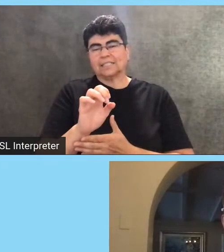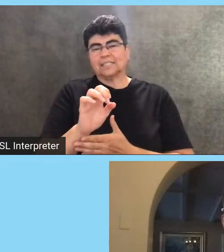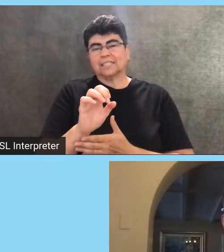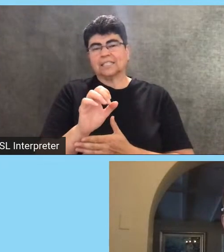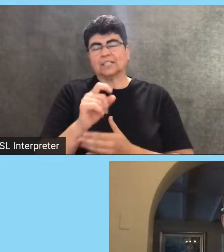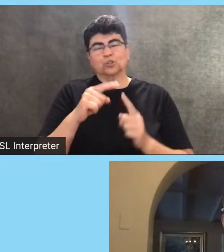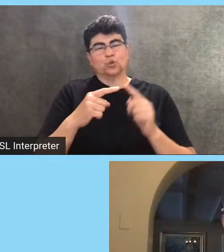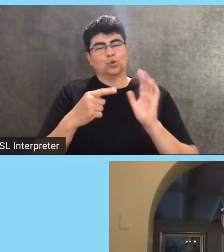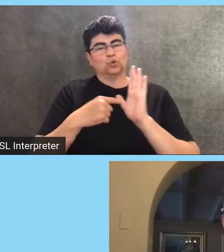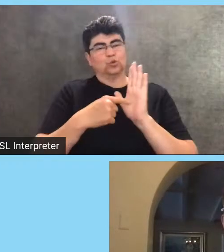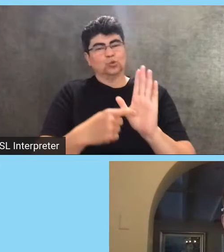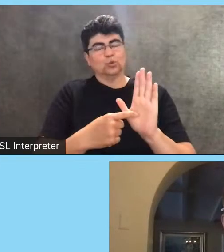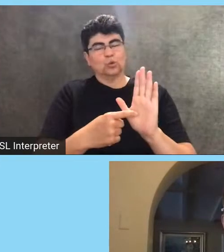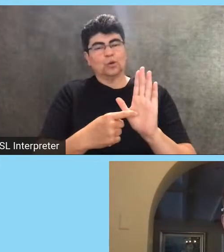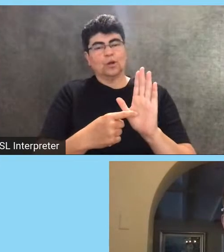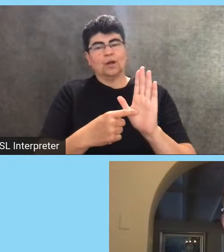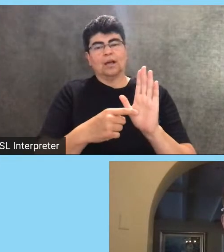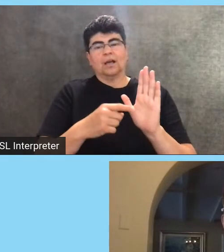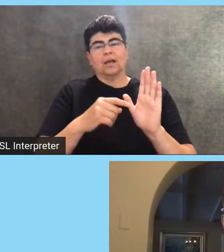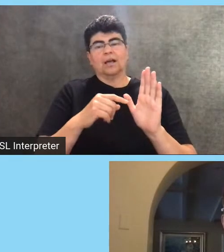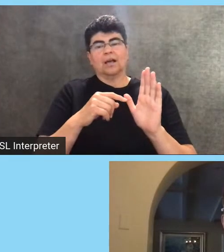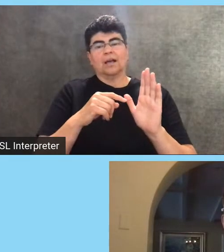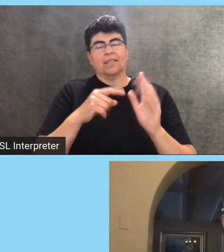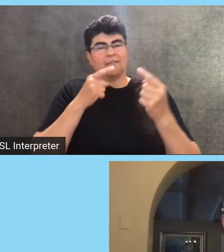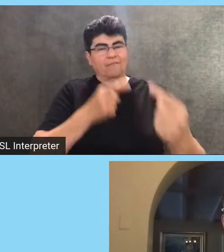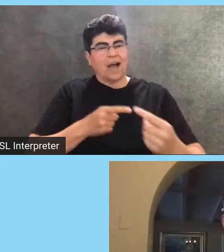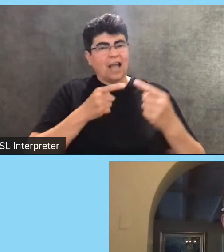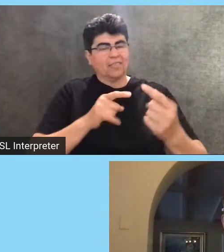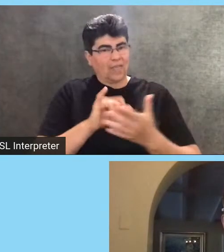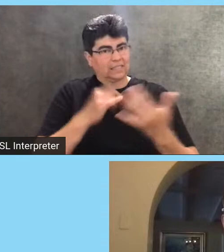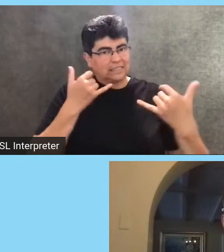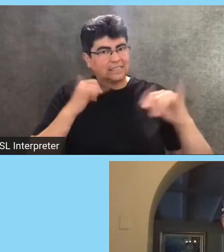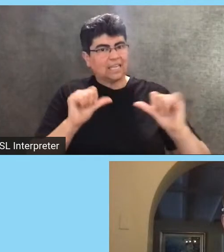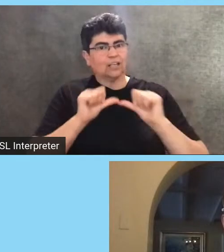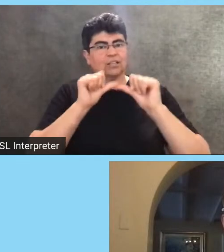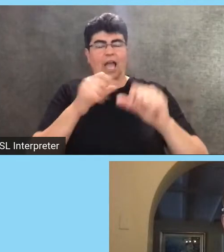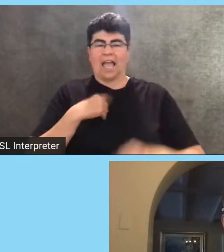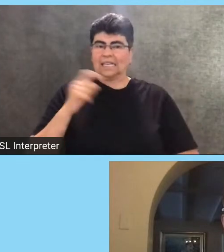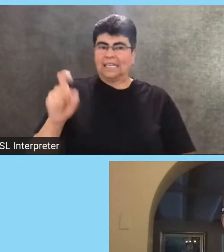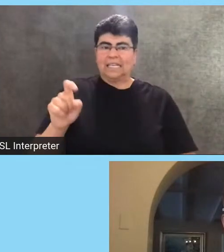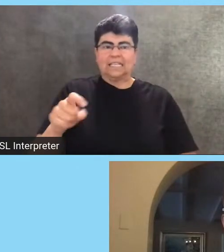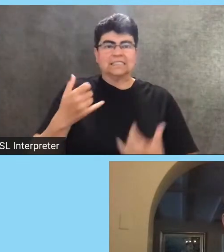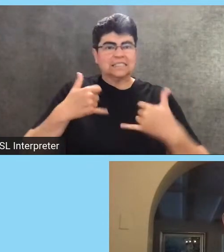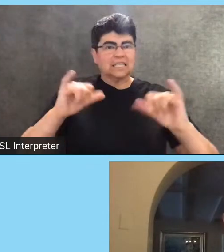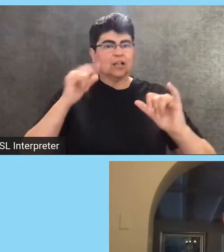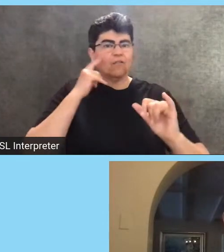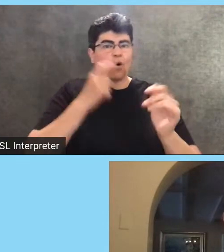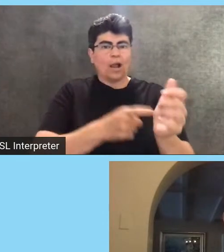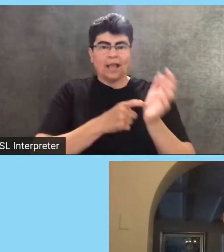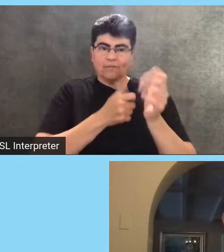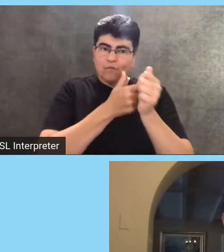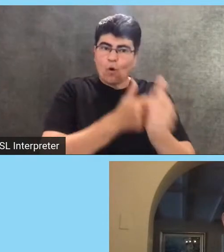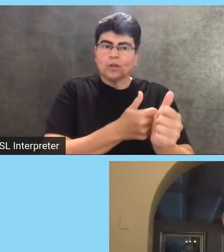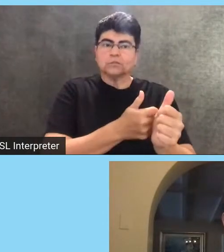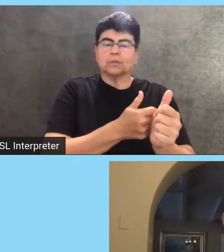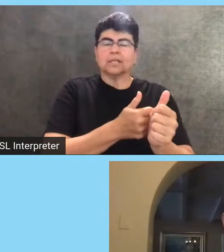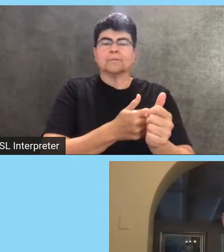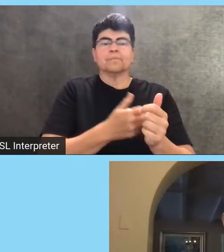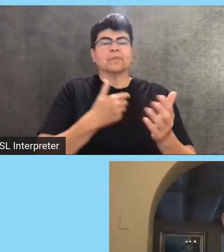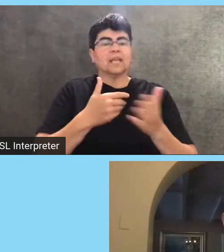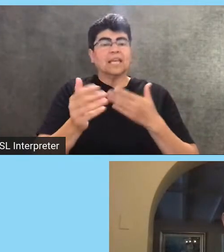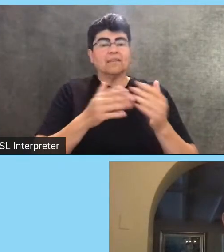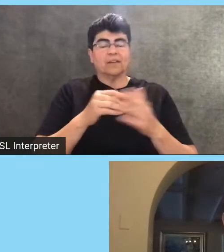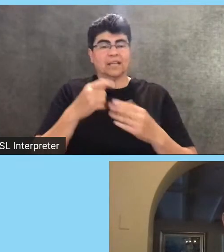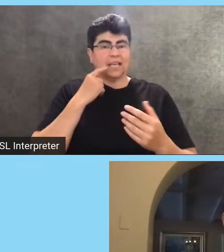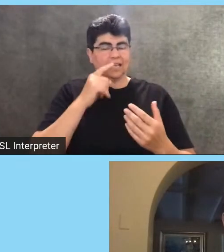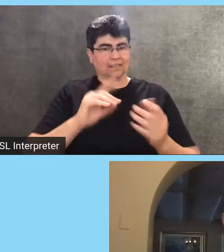to illustrate the fight that continues and the need still for enforcement. And even in the face